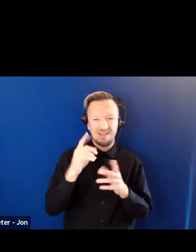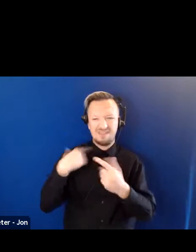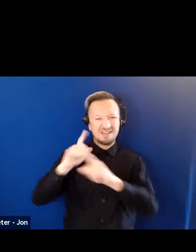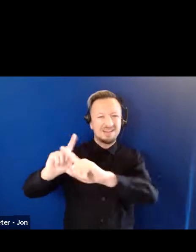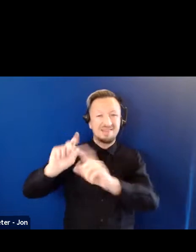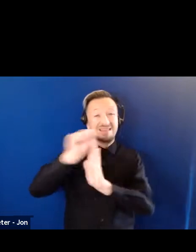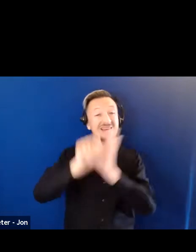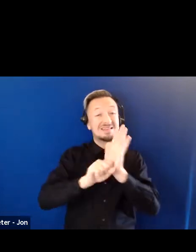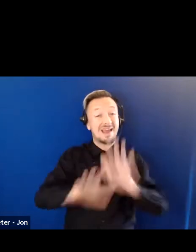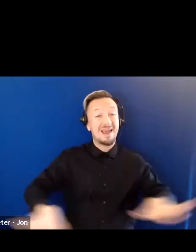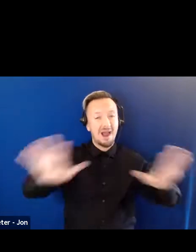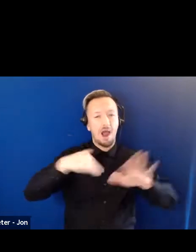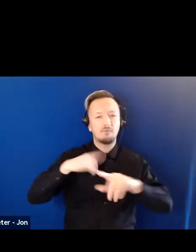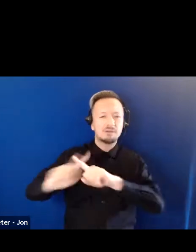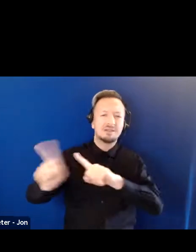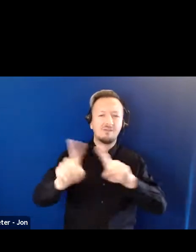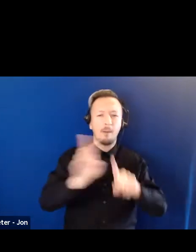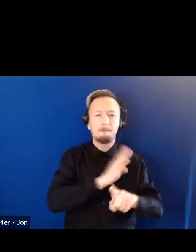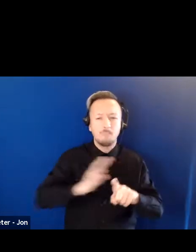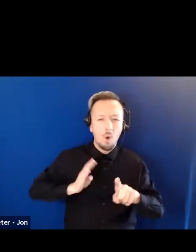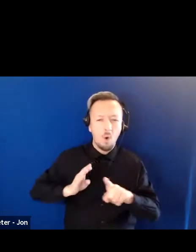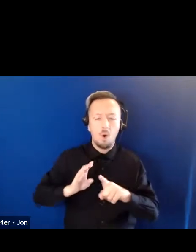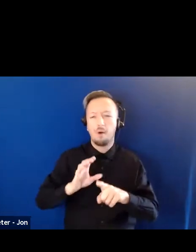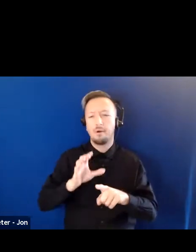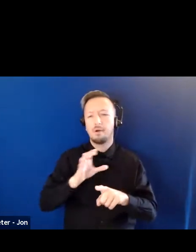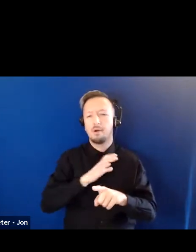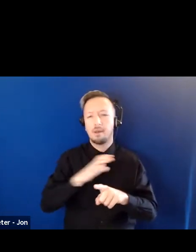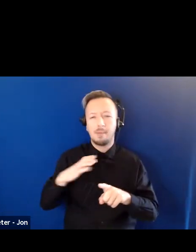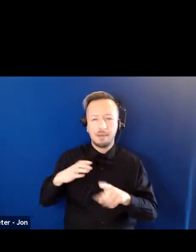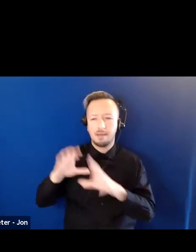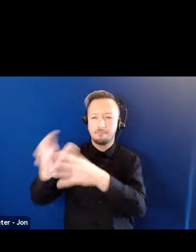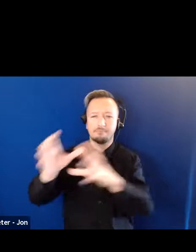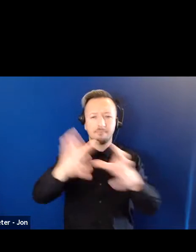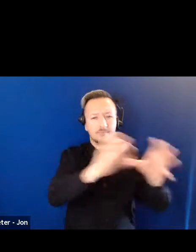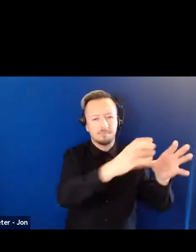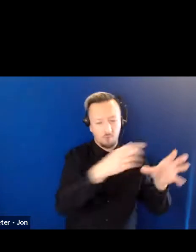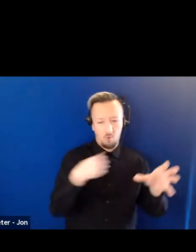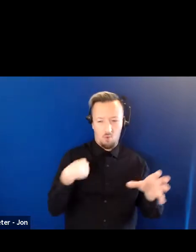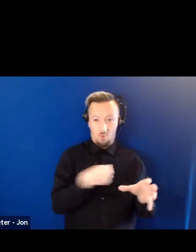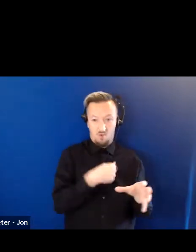throughout the state. You know, going to what we call here the